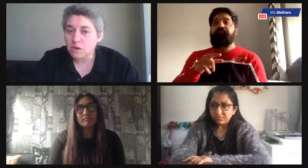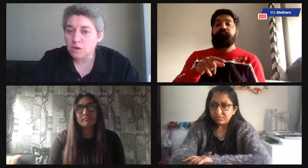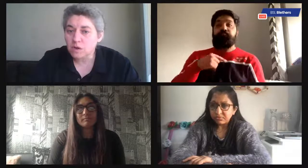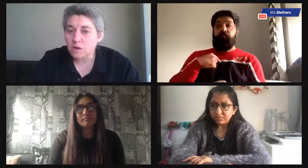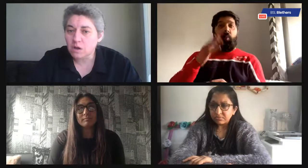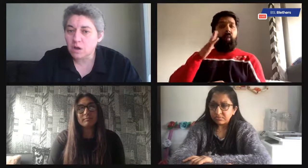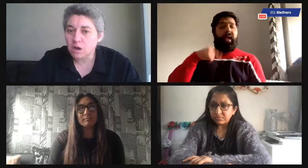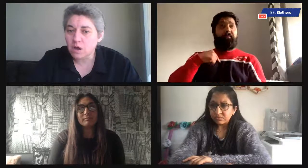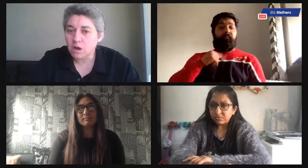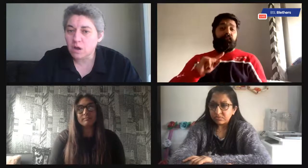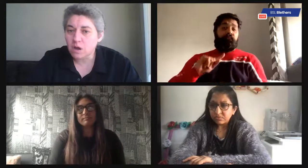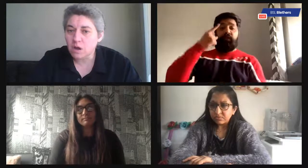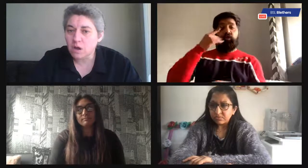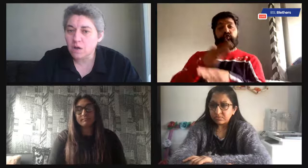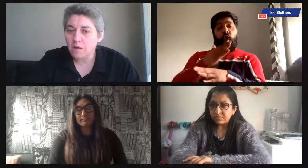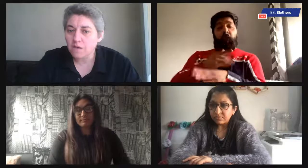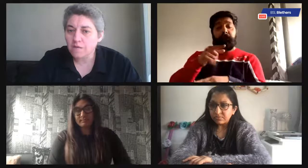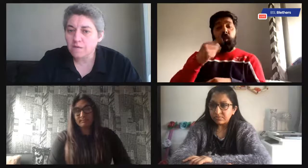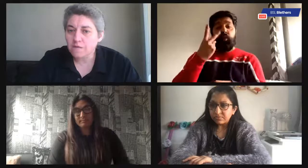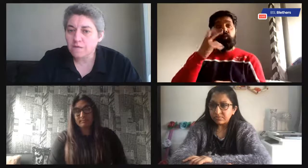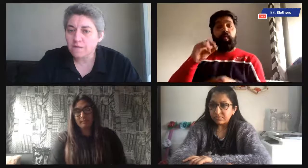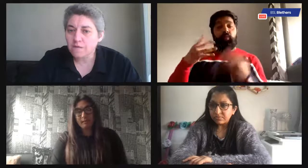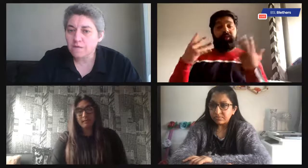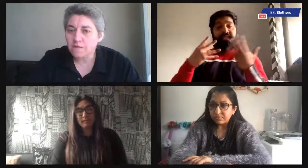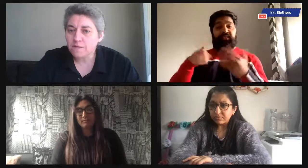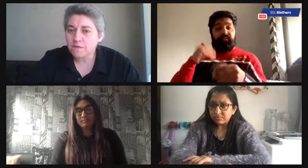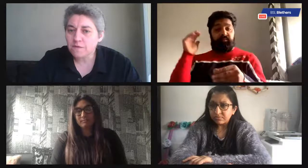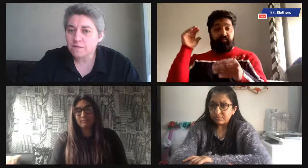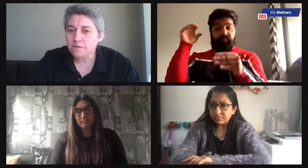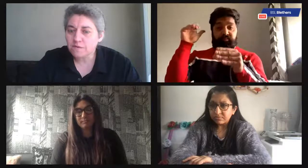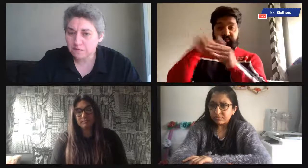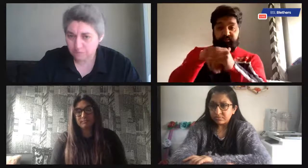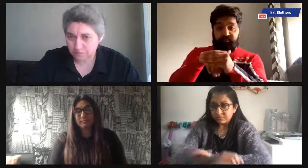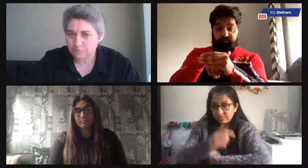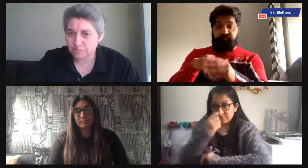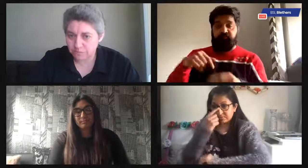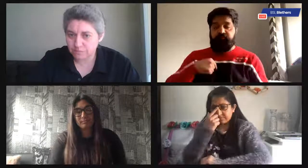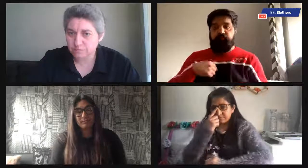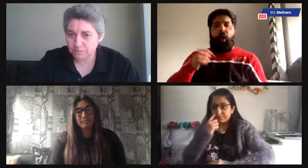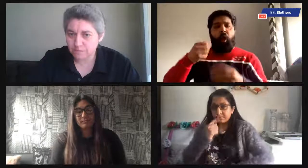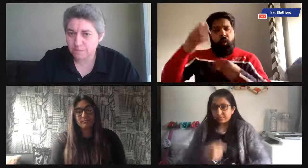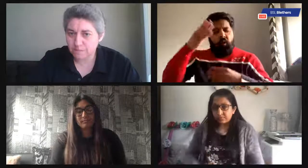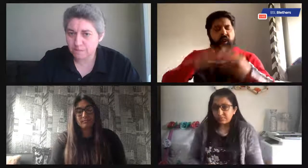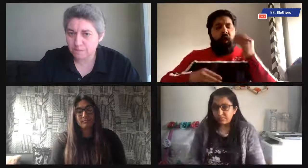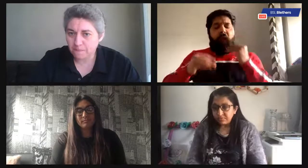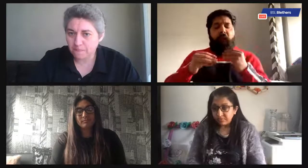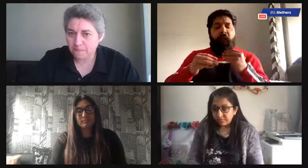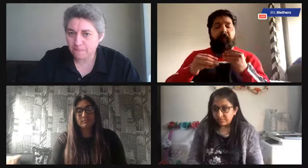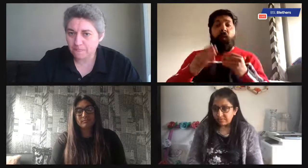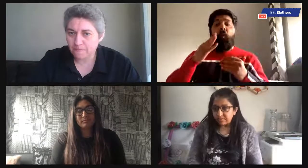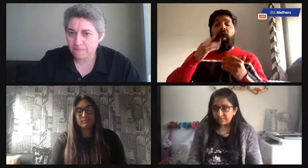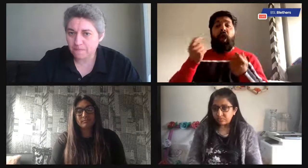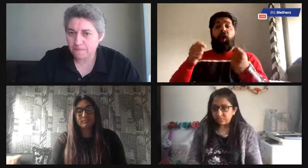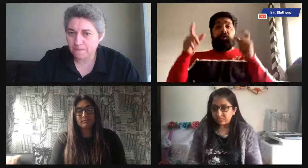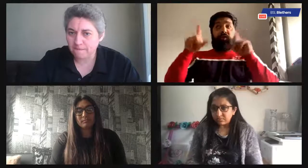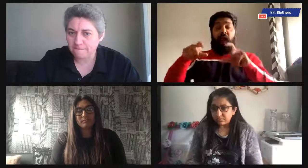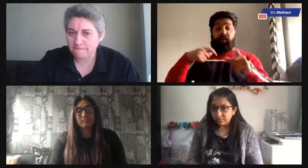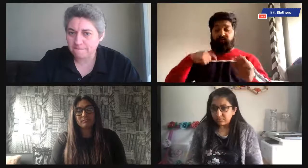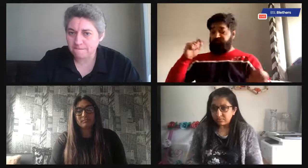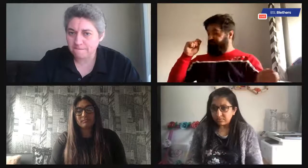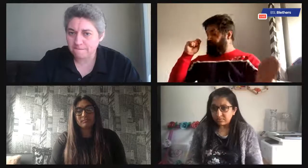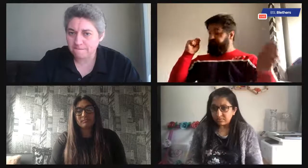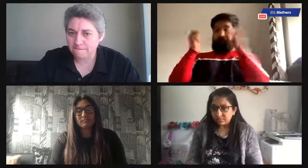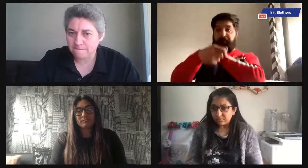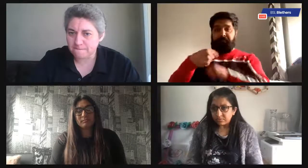Sorry, Tauseeb. I just wanted to add, Avril, that the first job that I had in 2009, I was learning